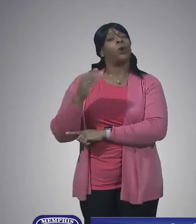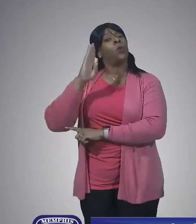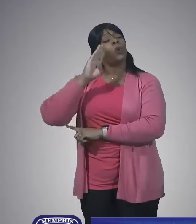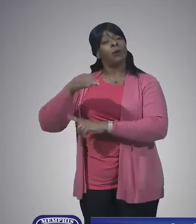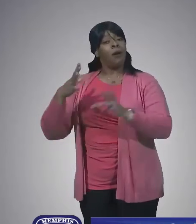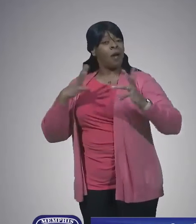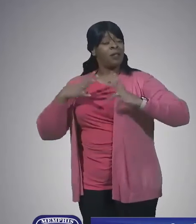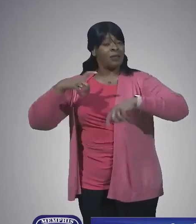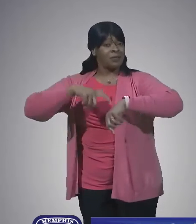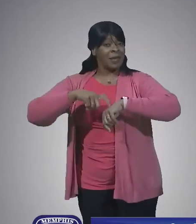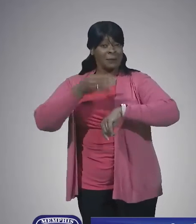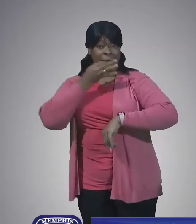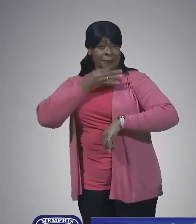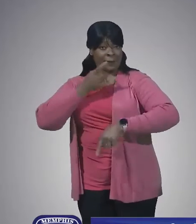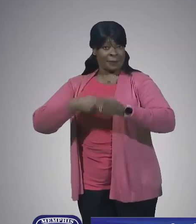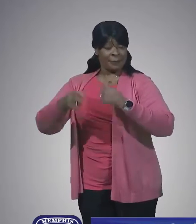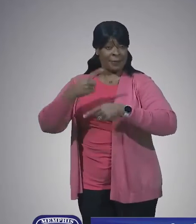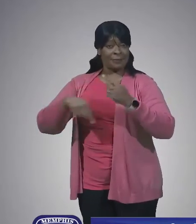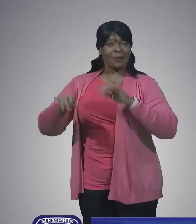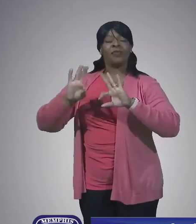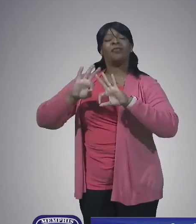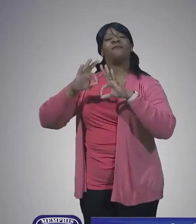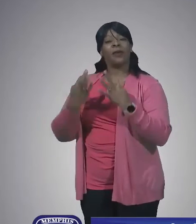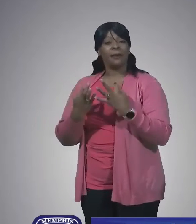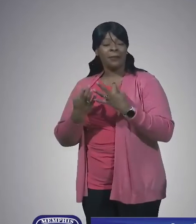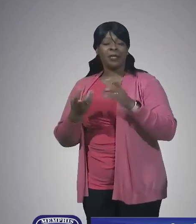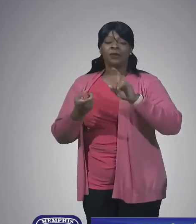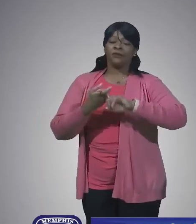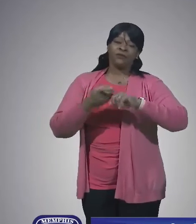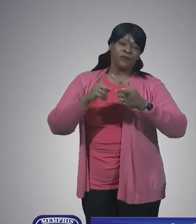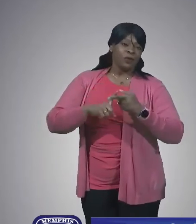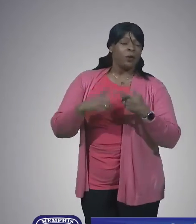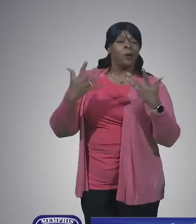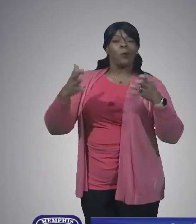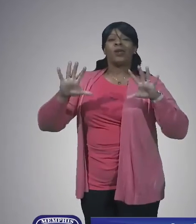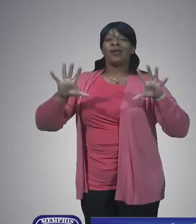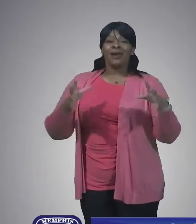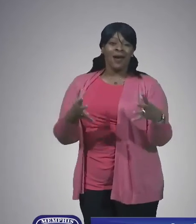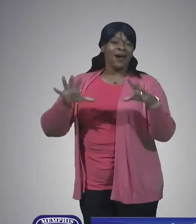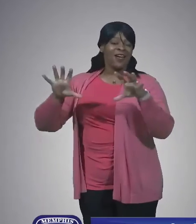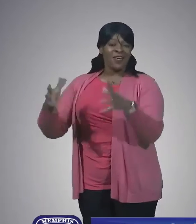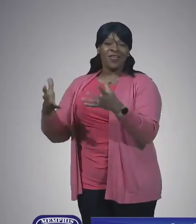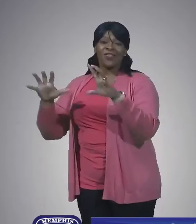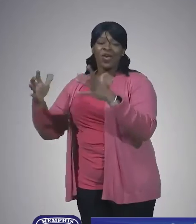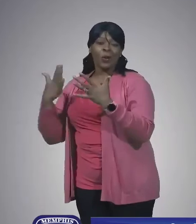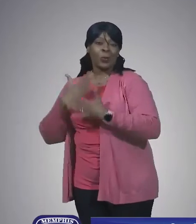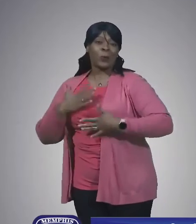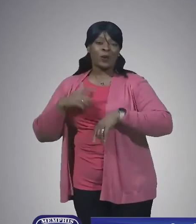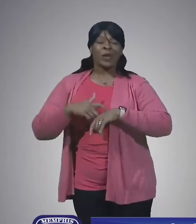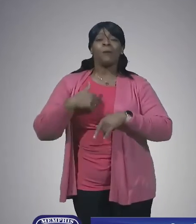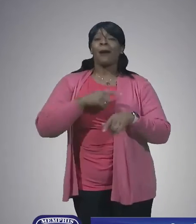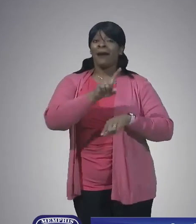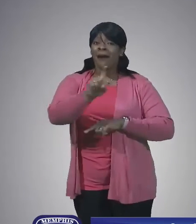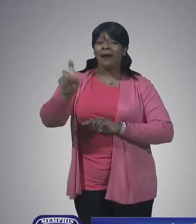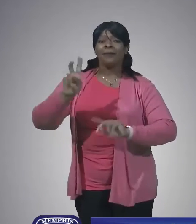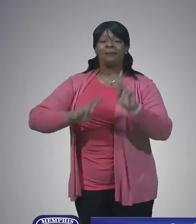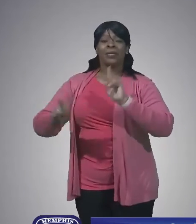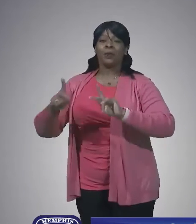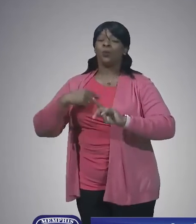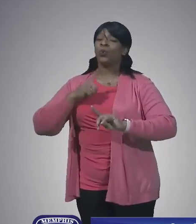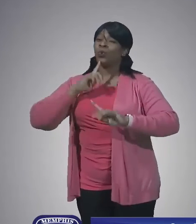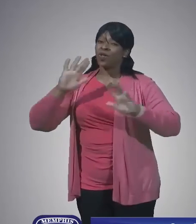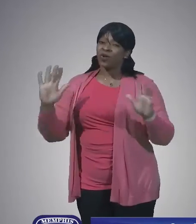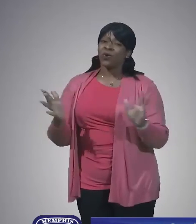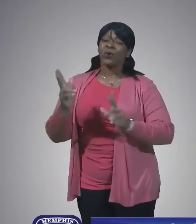holiday season approaching that families and friends will want to gather, and we're asking people, we're highly